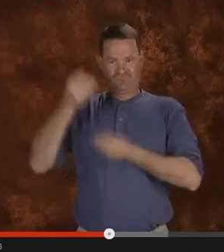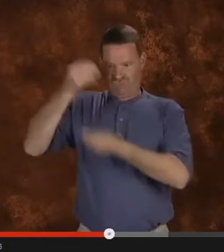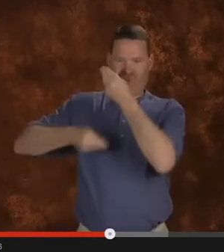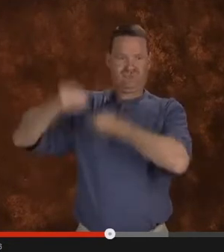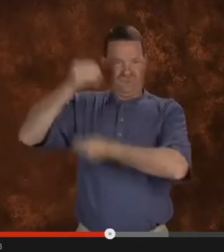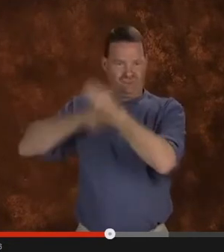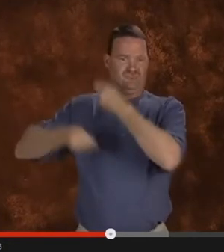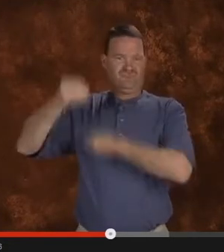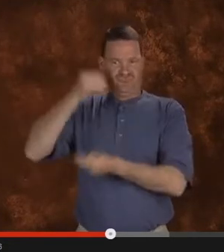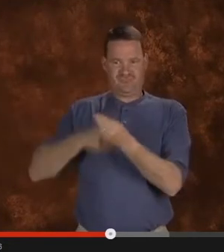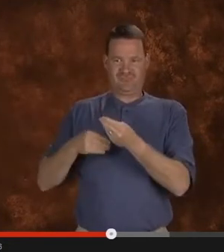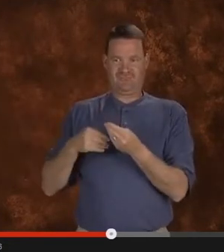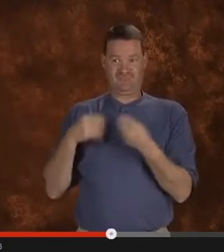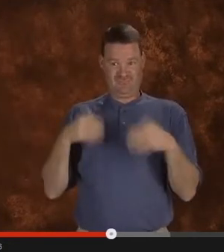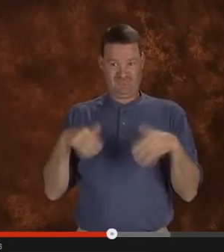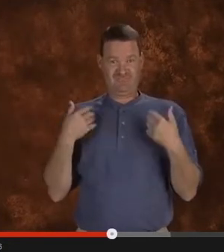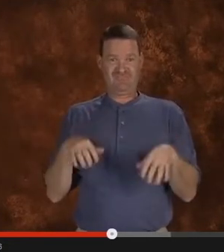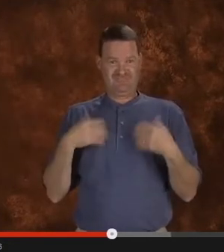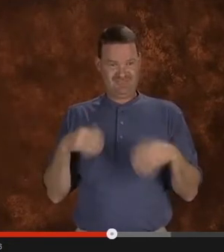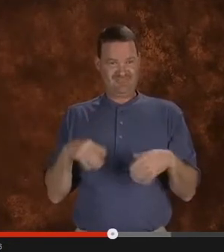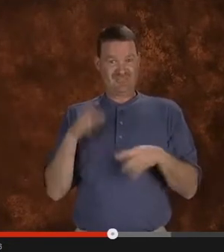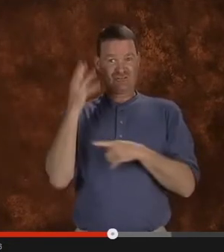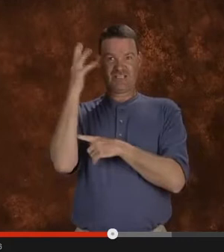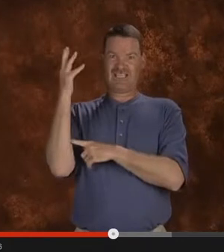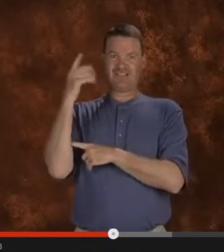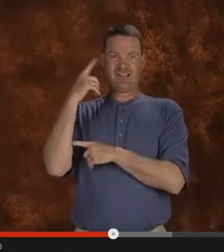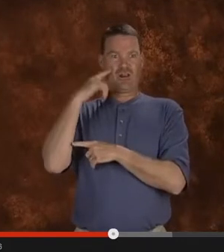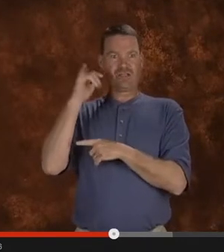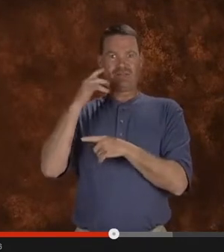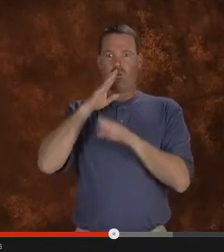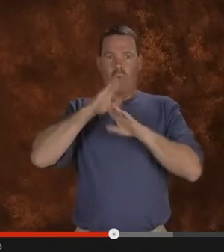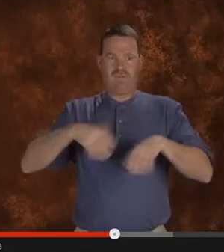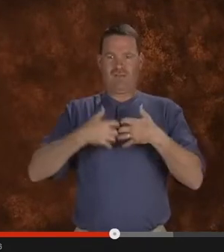It keeps the tree running. It's really cool.